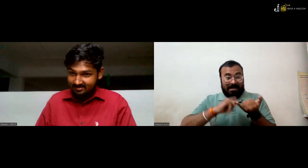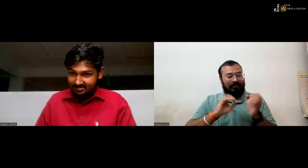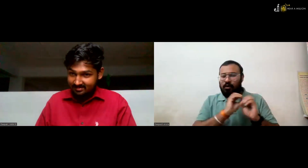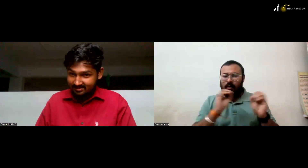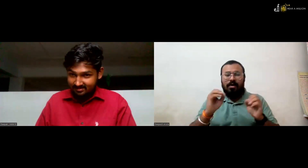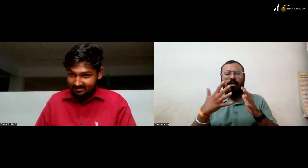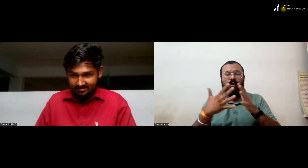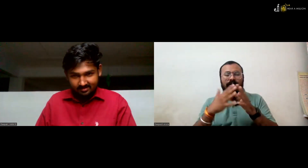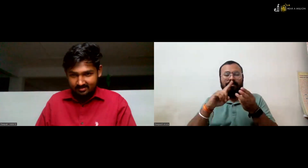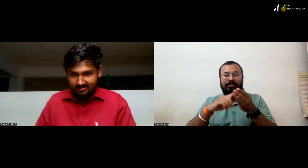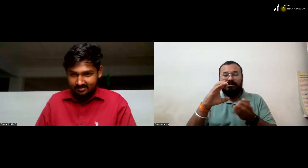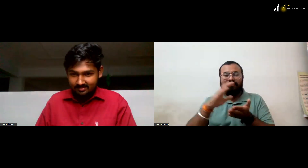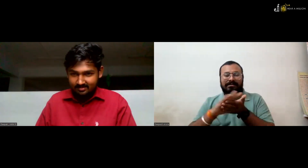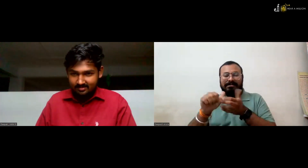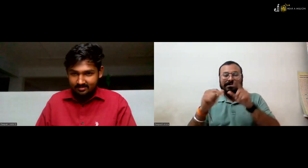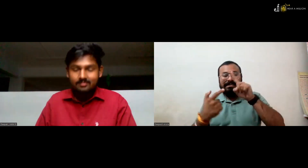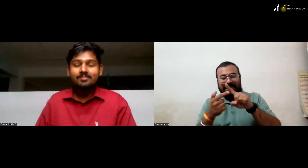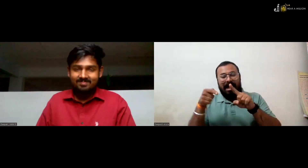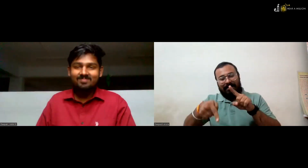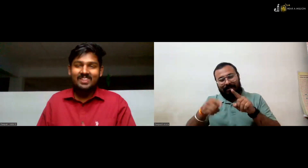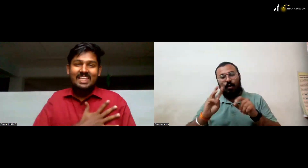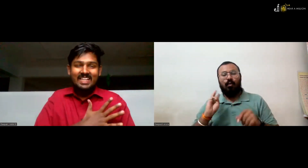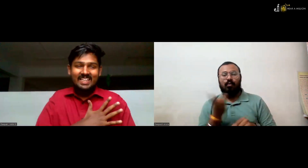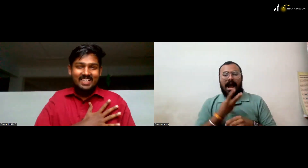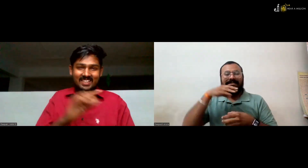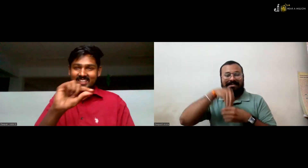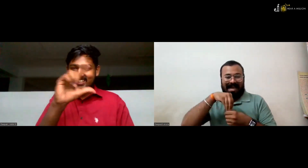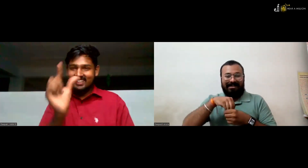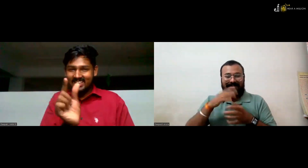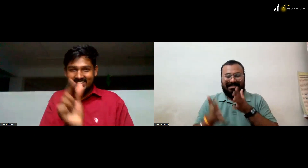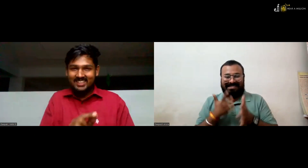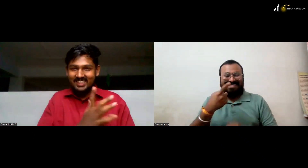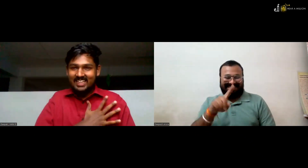had 8 places where they visited, you know.